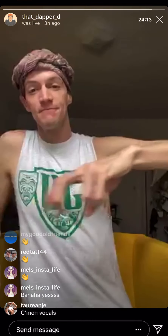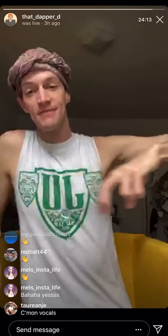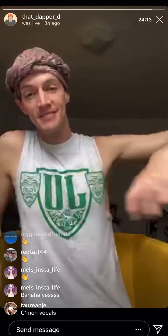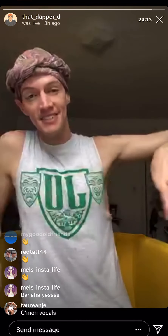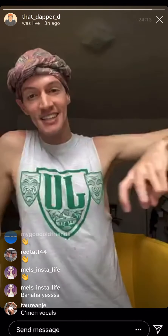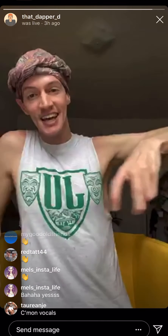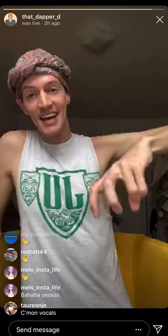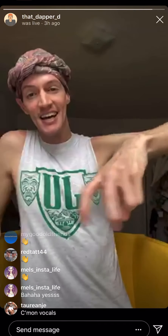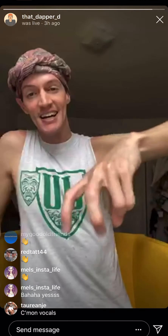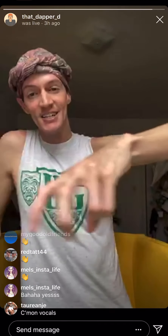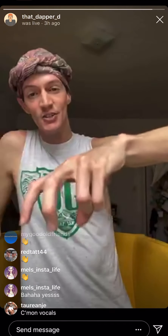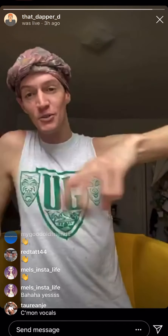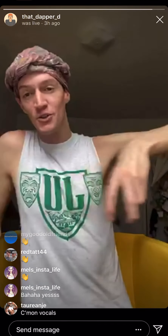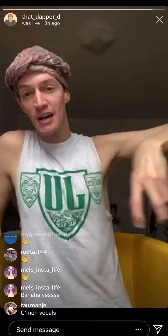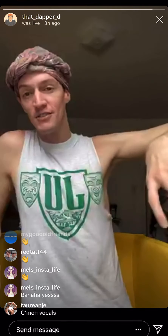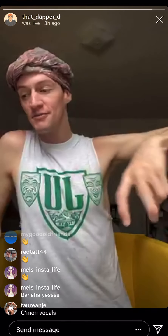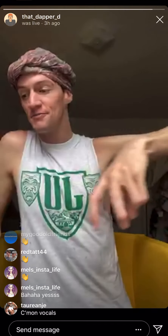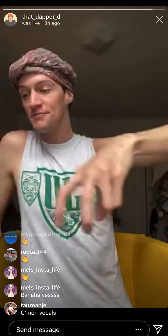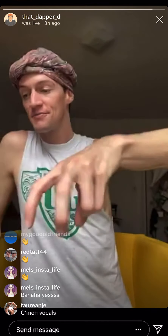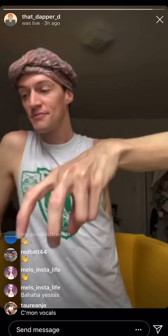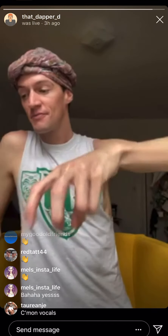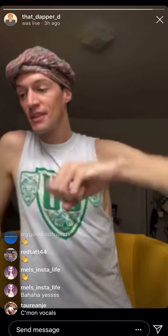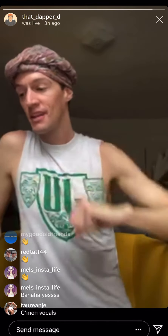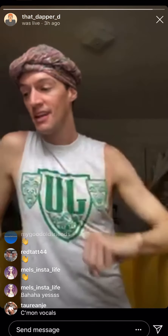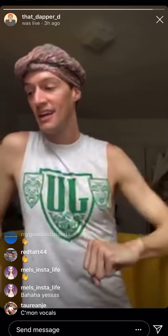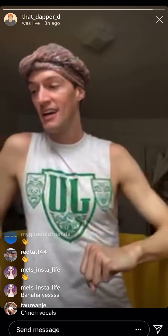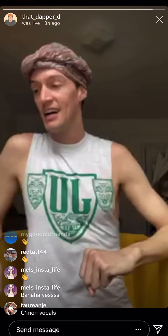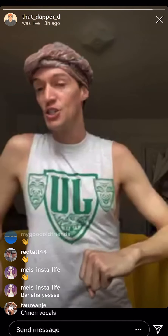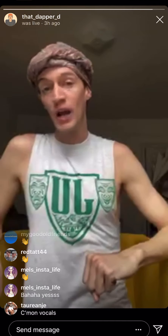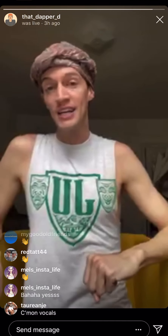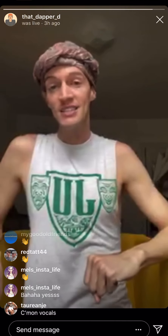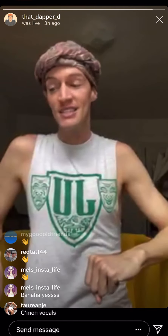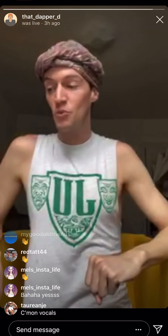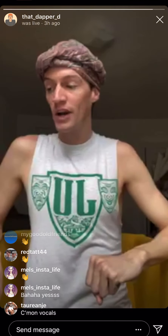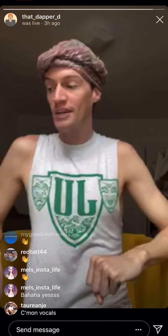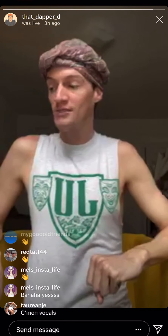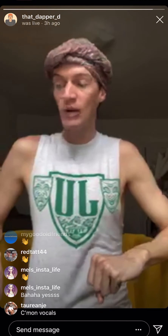Yeah, trip or travel. Uh, train, subway, railroad.